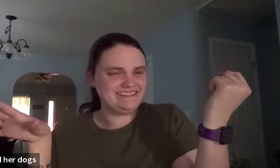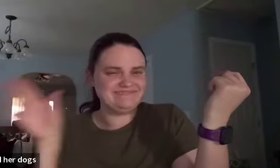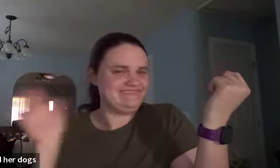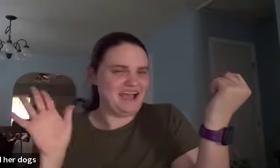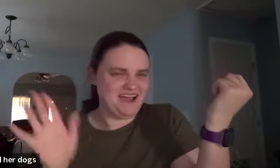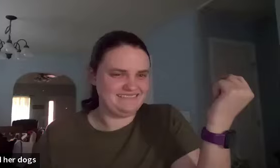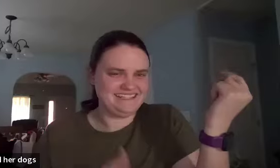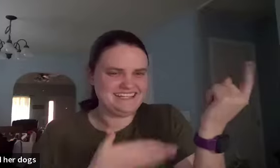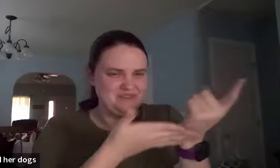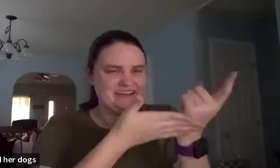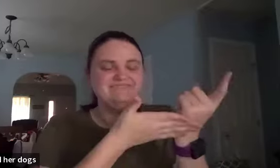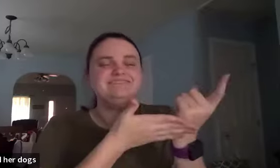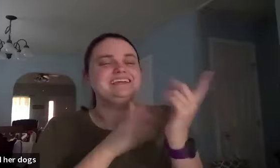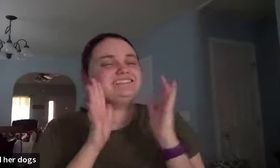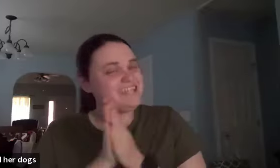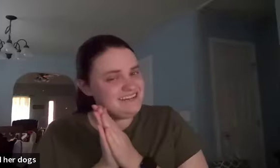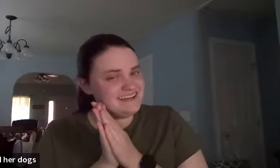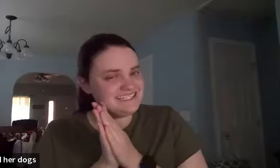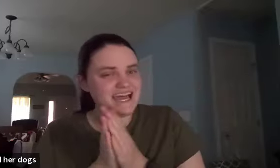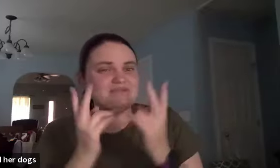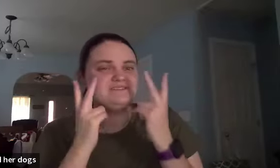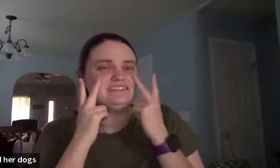us. I'm not. It's another way. So, anyways, I will see you